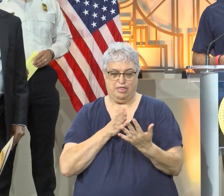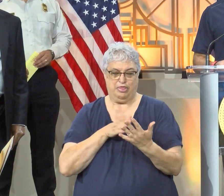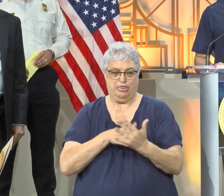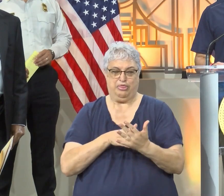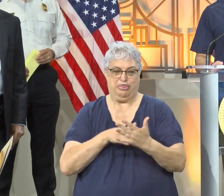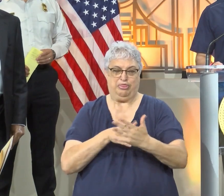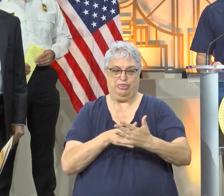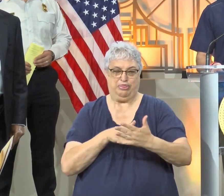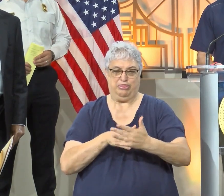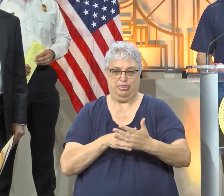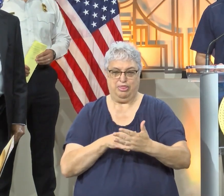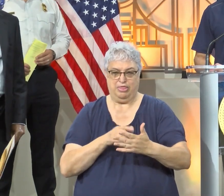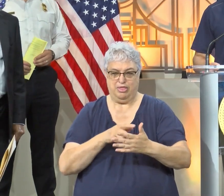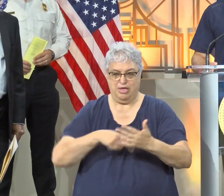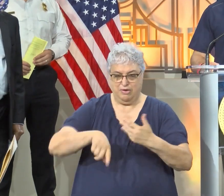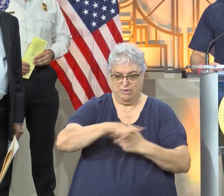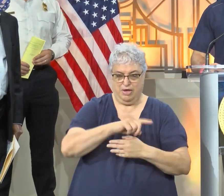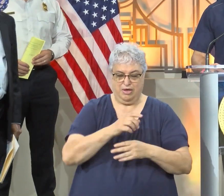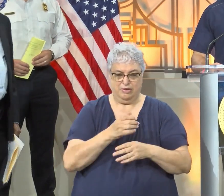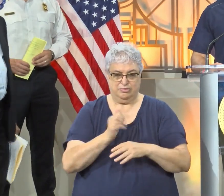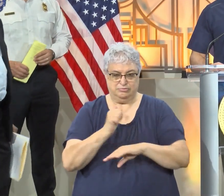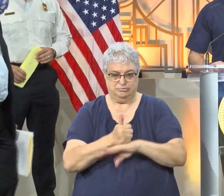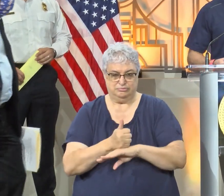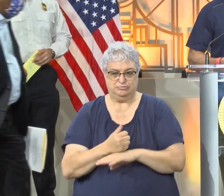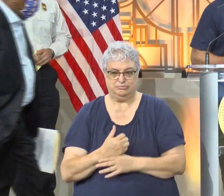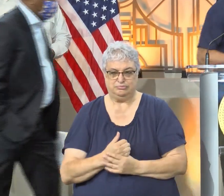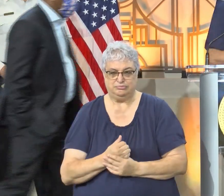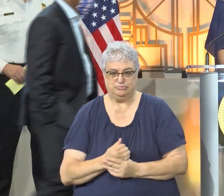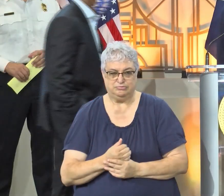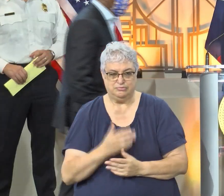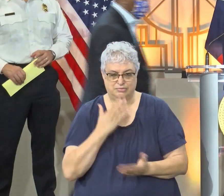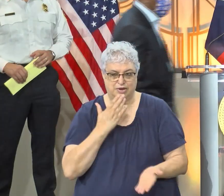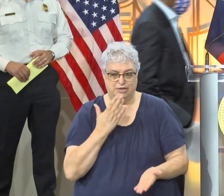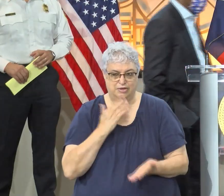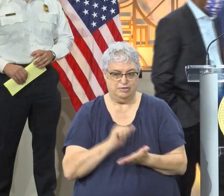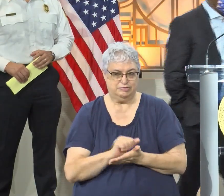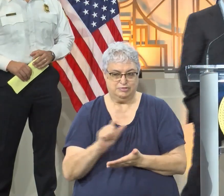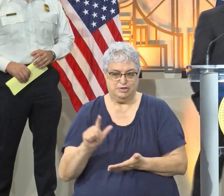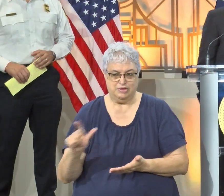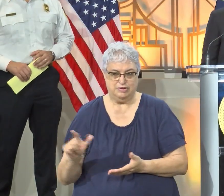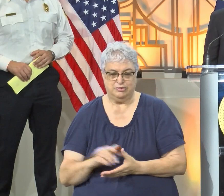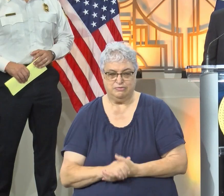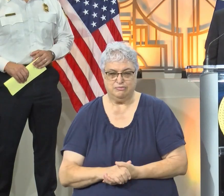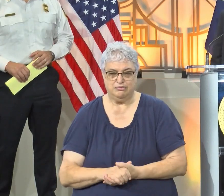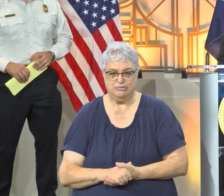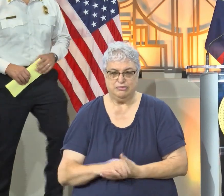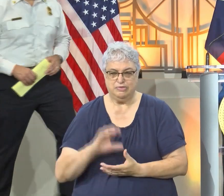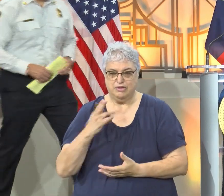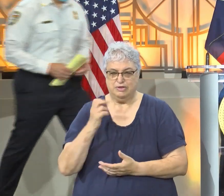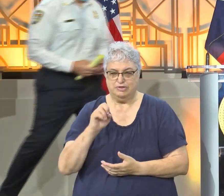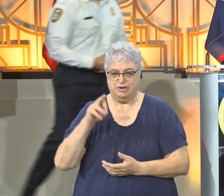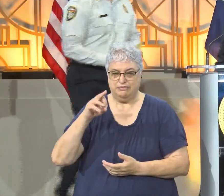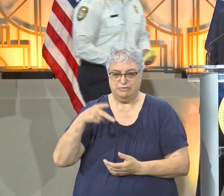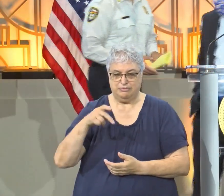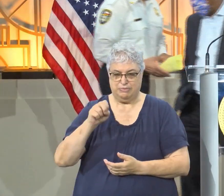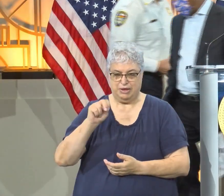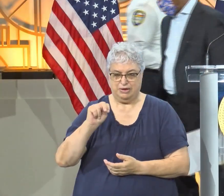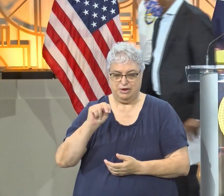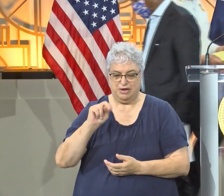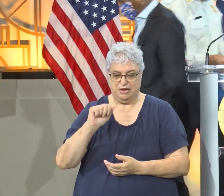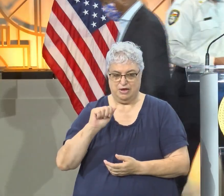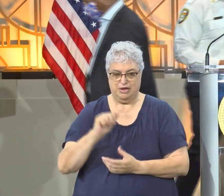storm sewer. That's it for the updates. Thank you, Mayor. Thanks, Chief. Chief Pena with the Fire Department.